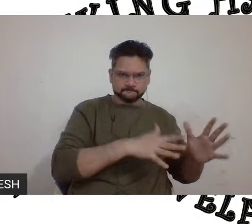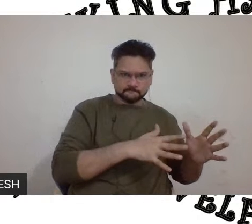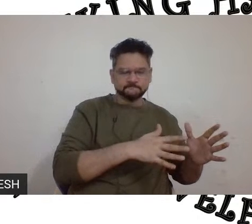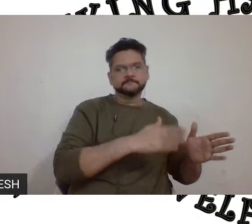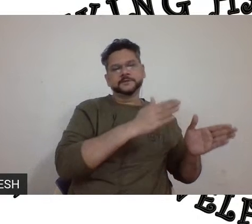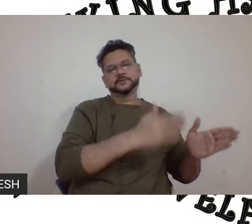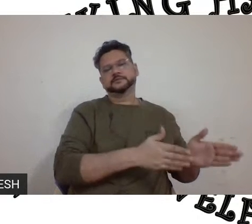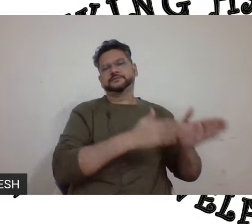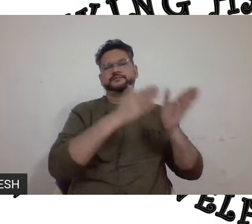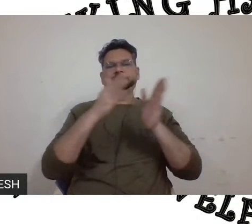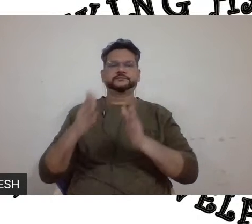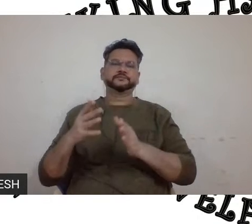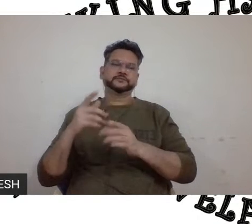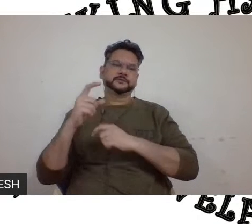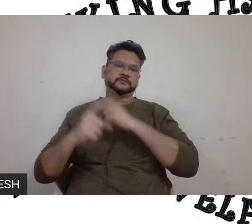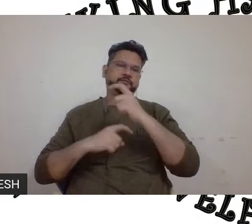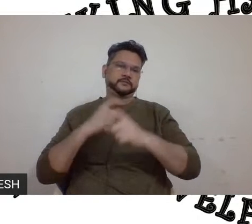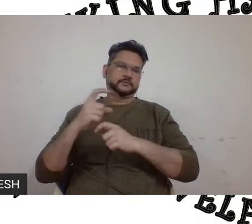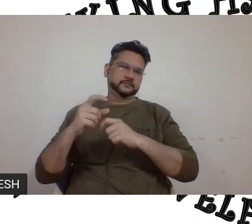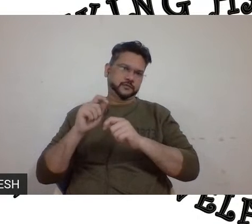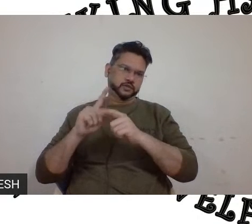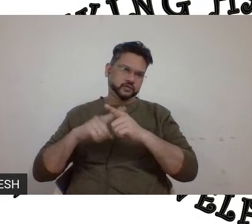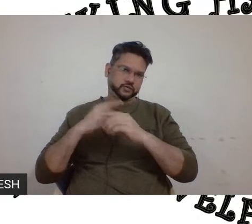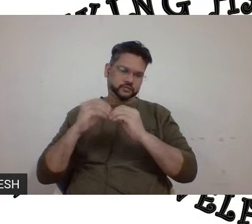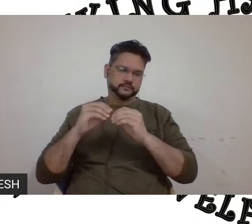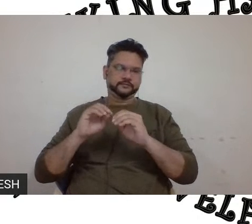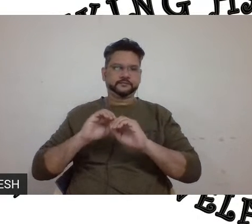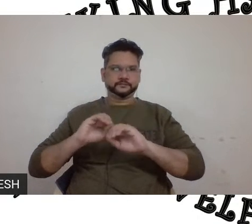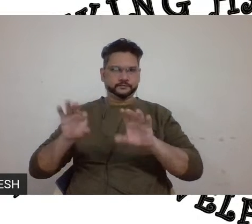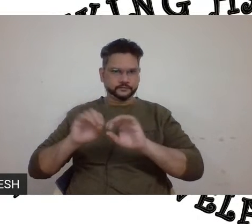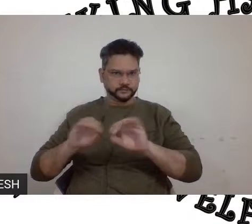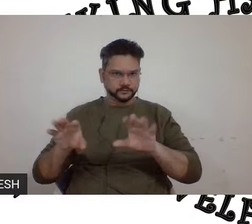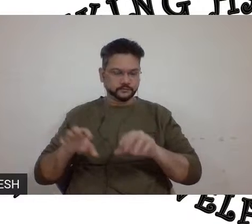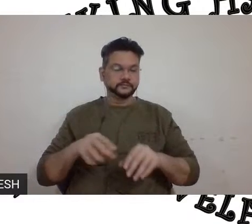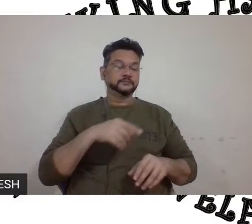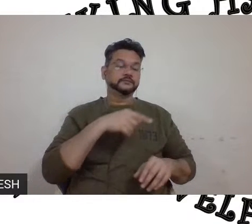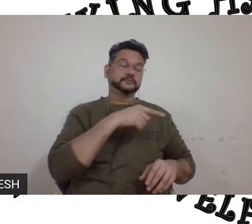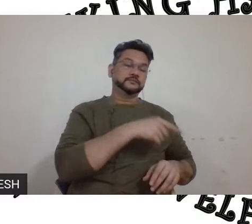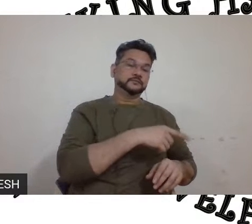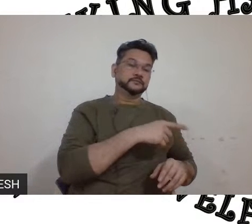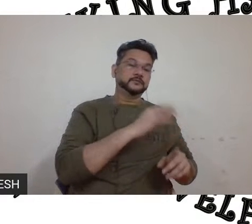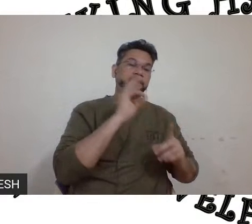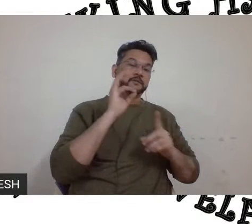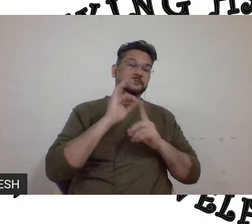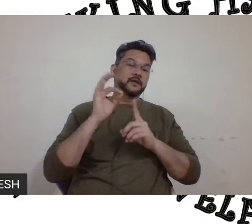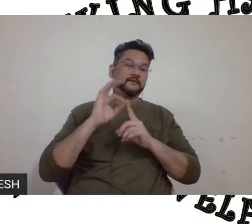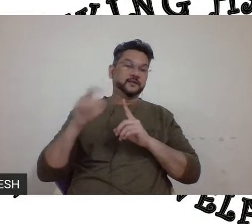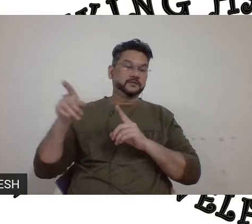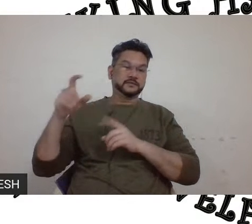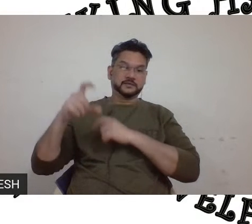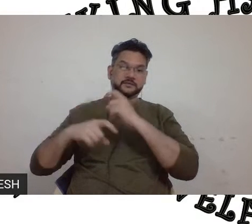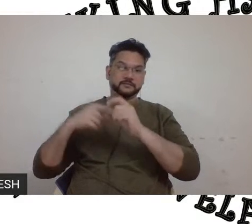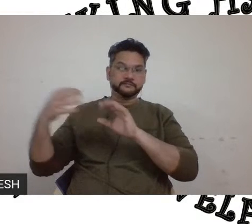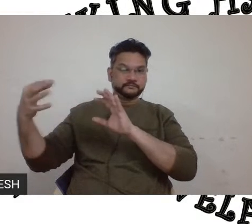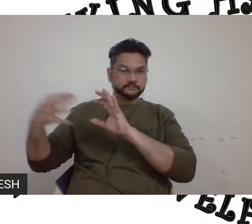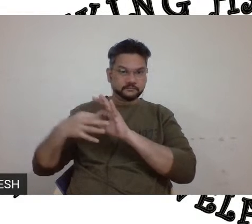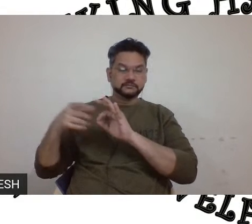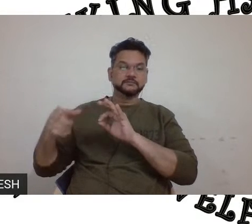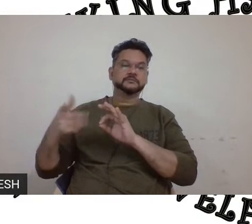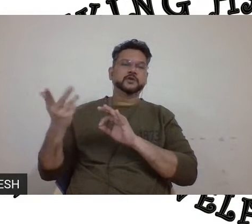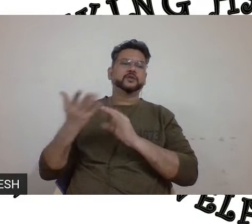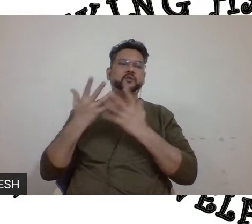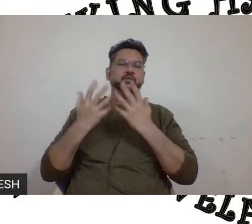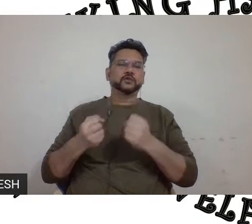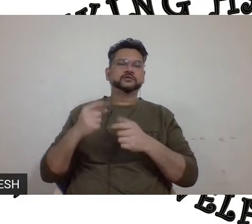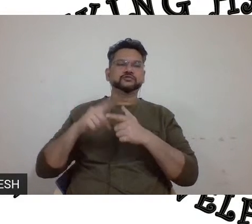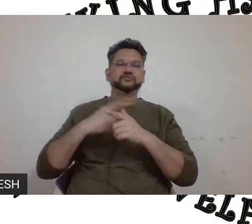So that is where we have seen the most of the opportunities coming from the private sector, and we are able to link them with the private sector opportunities. Yes,